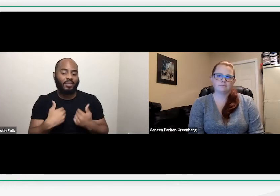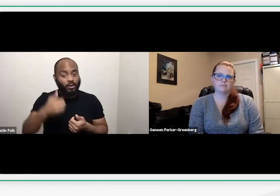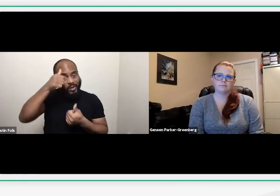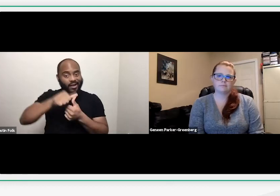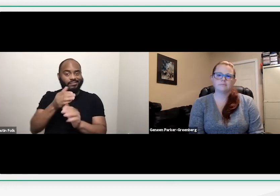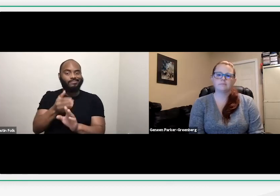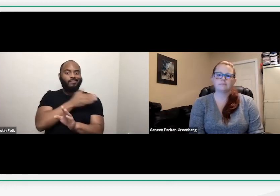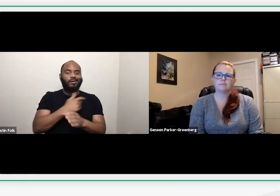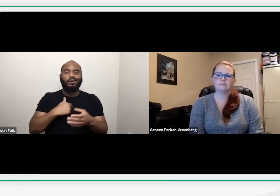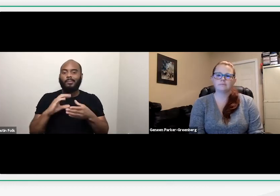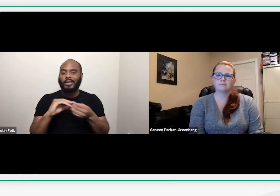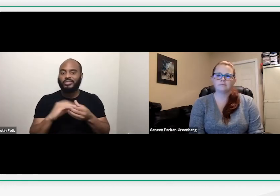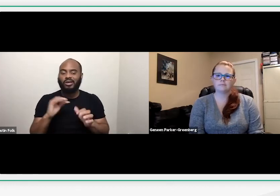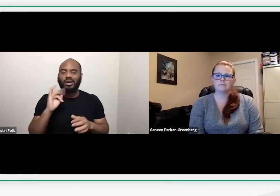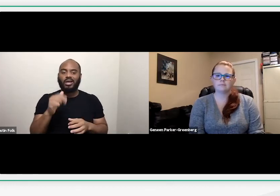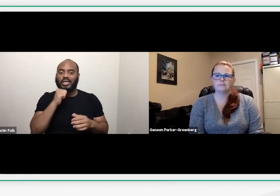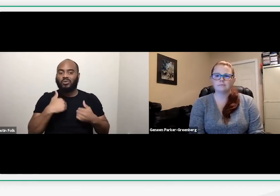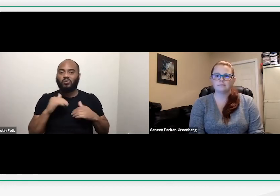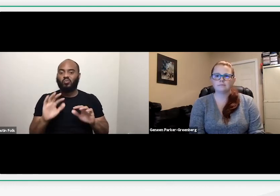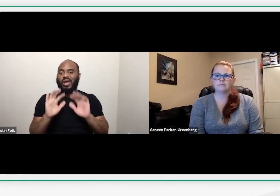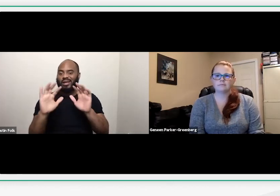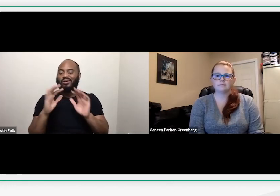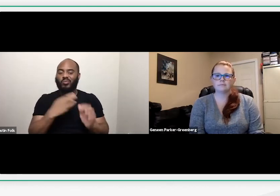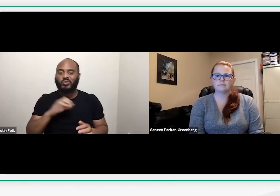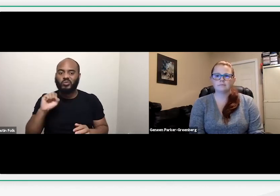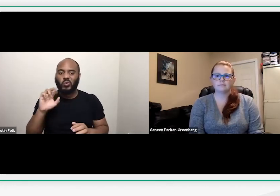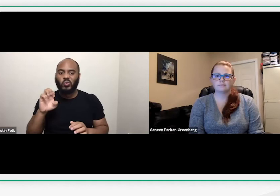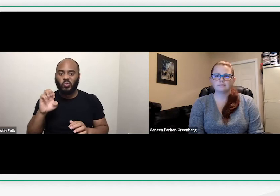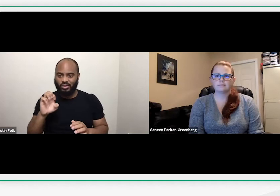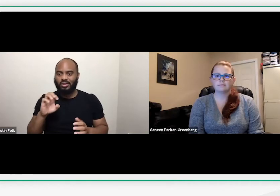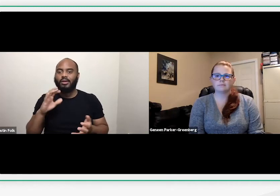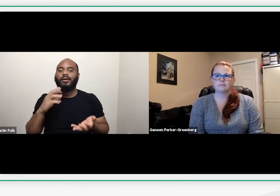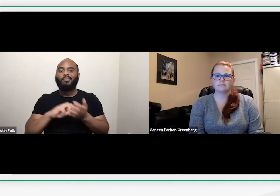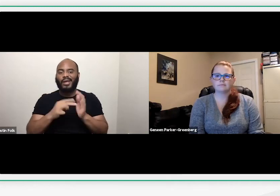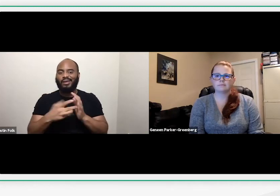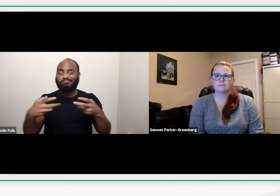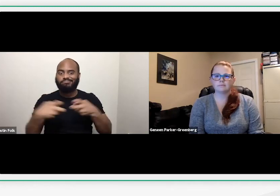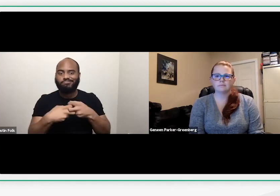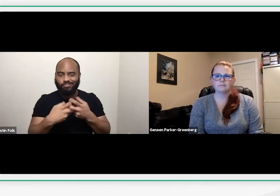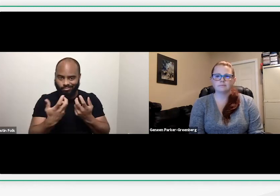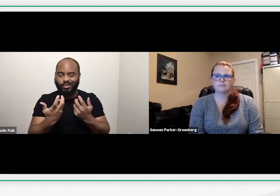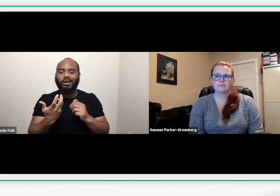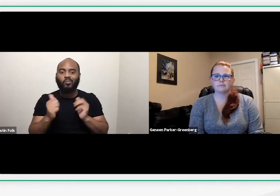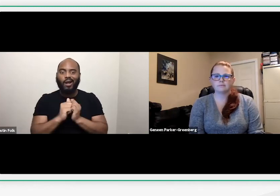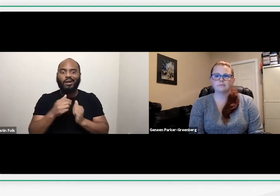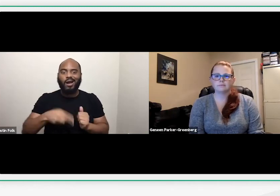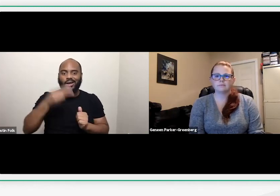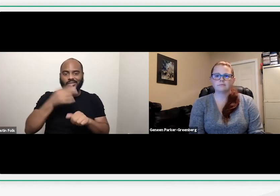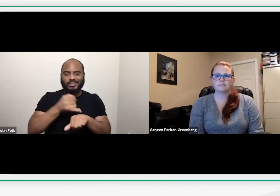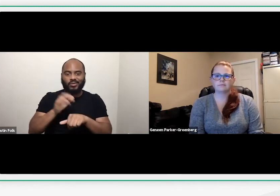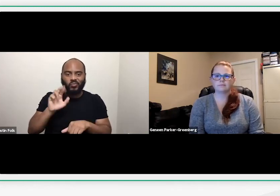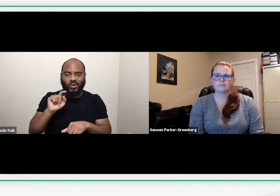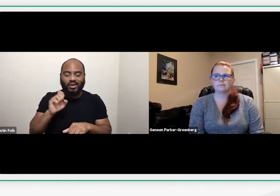to 850. When you're in that range, you have more options. Not sure if you recall earlier, I said if you don't have a